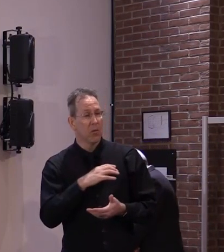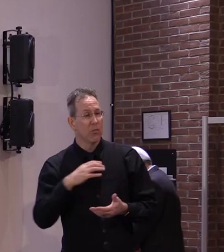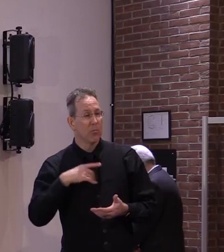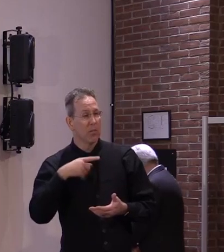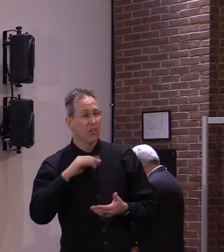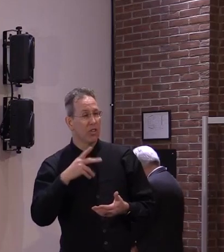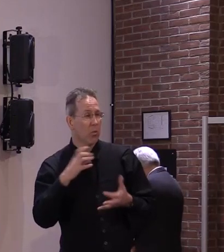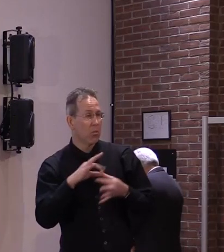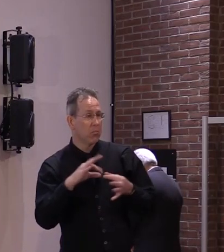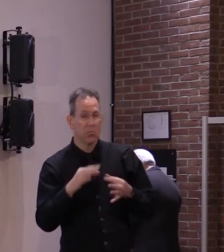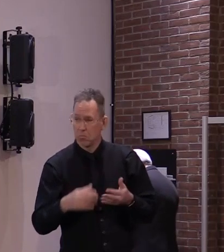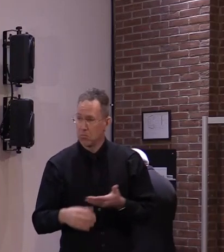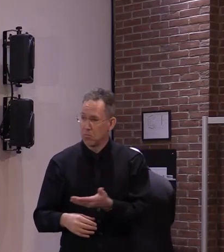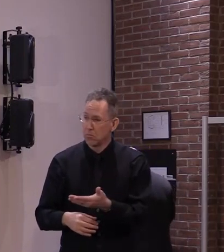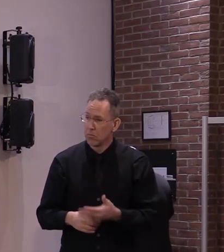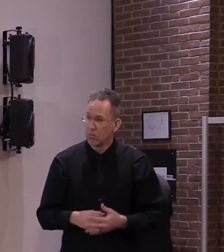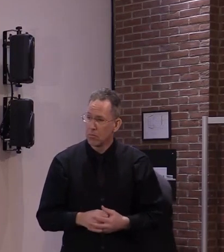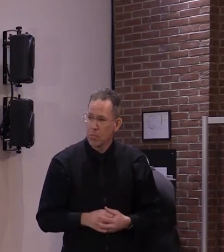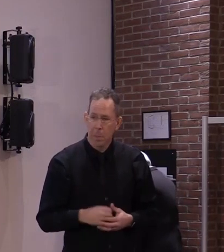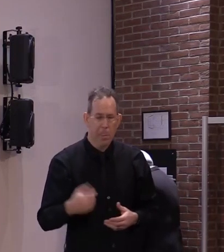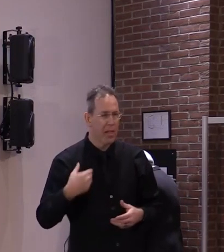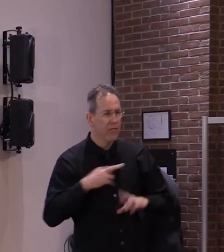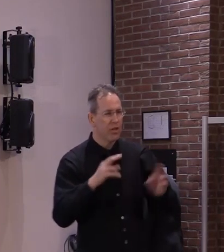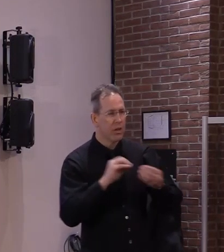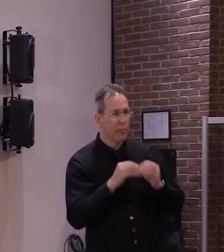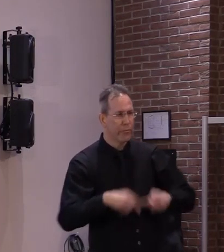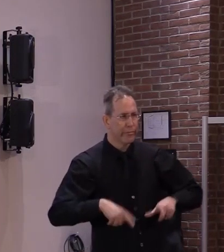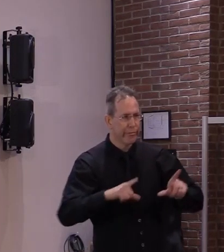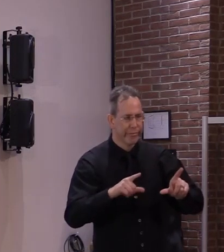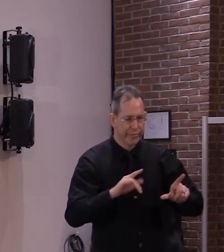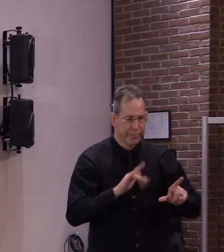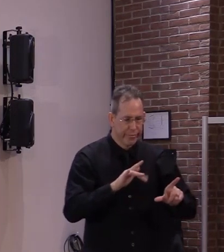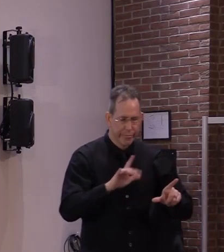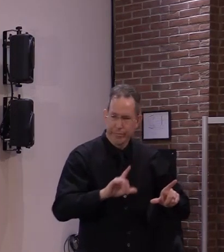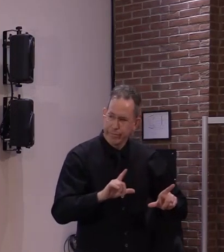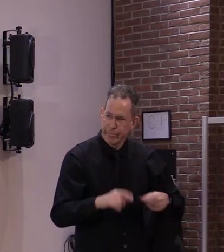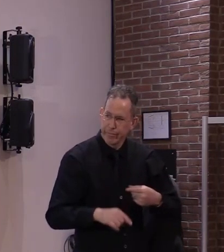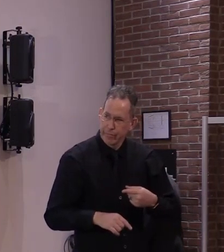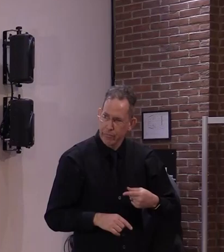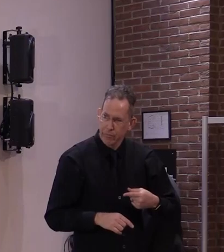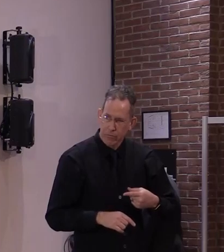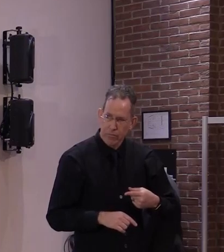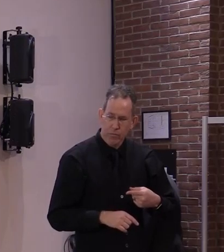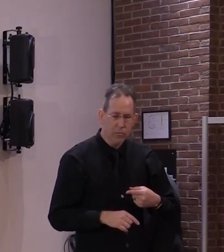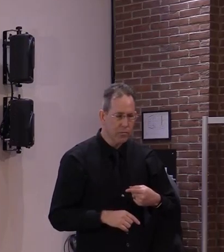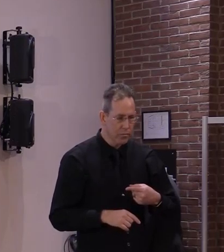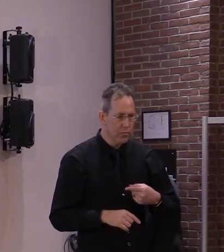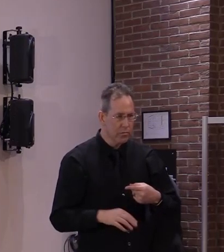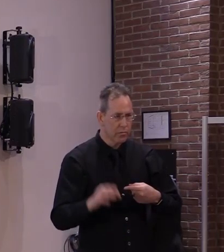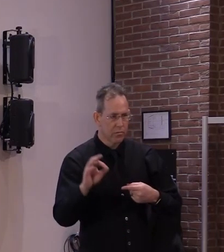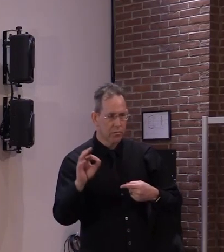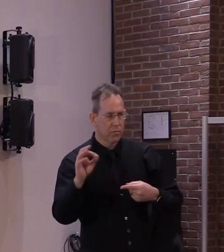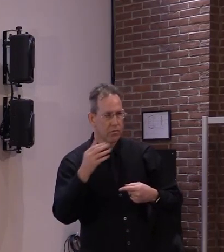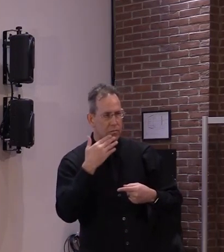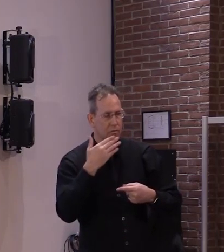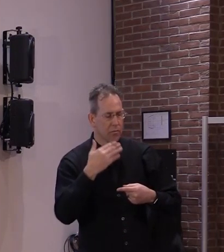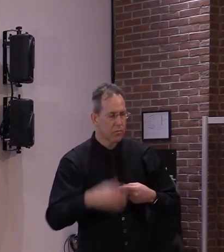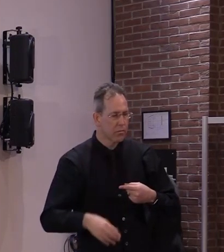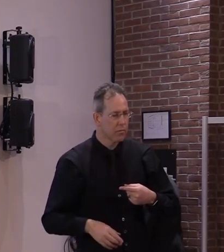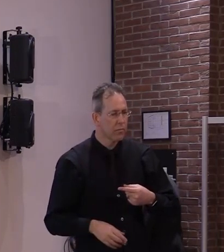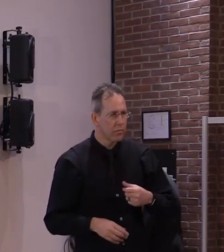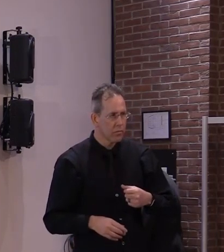Uh, Hi, Tim. Thank you very much for the